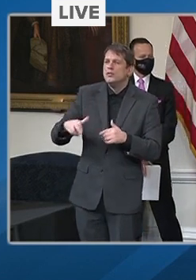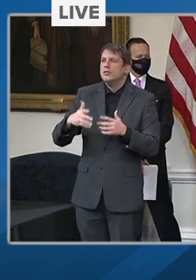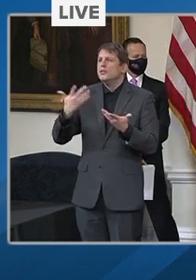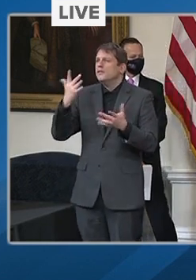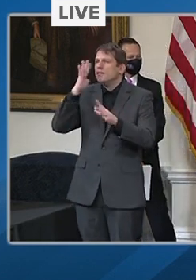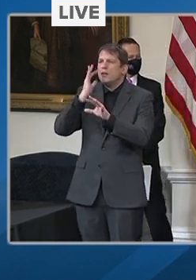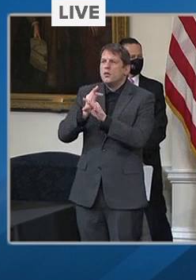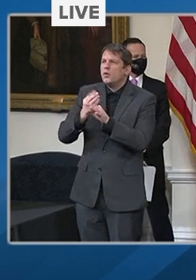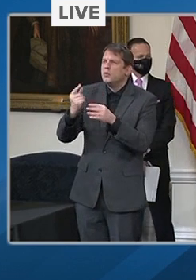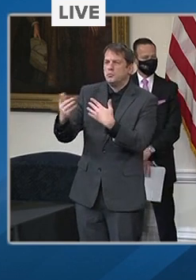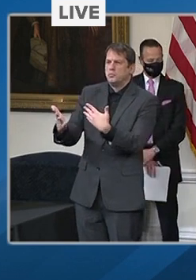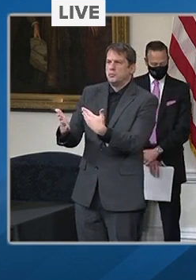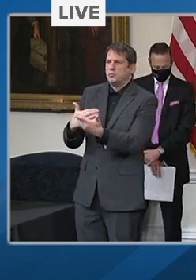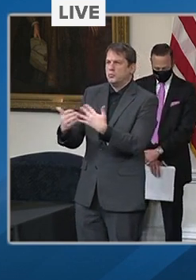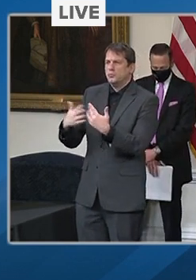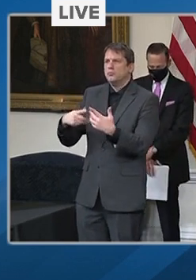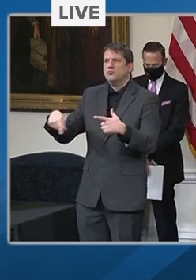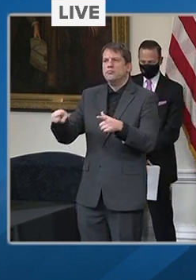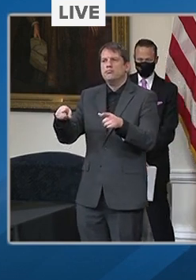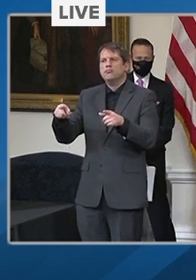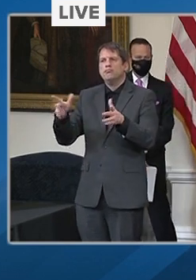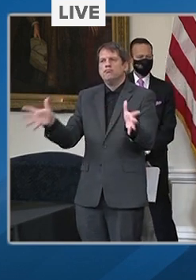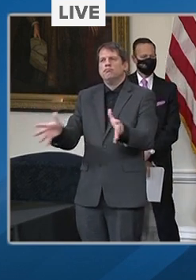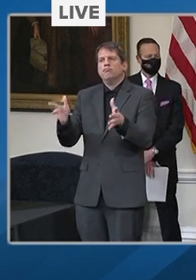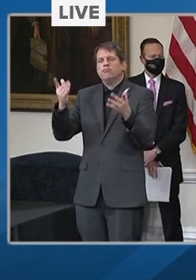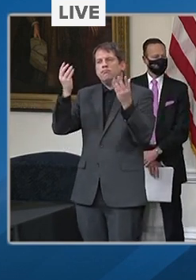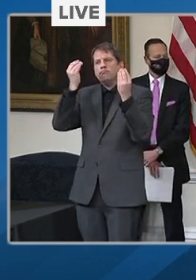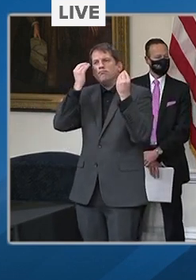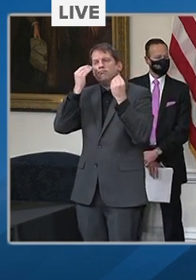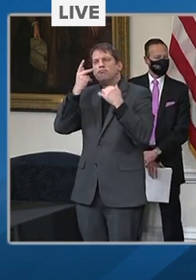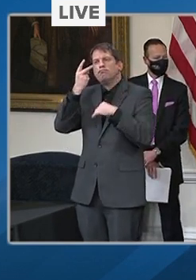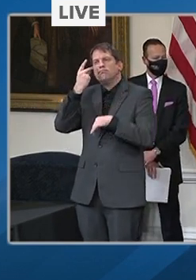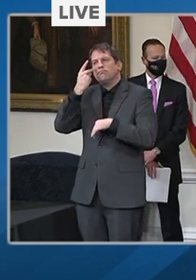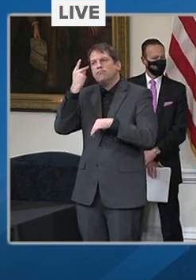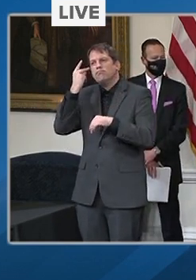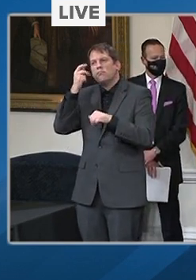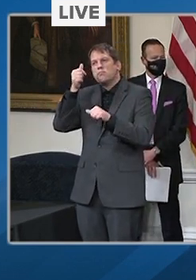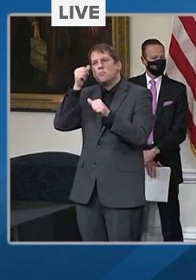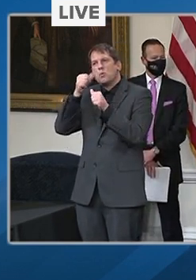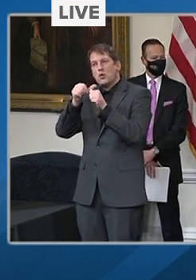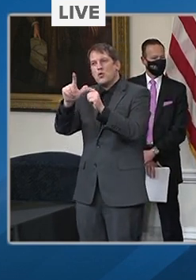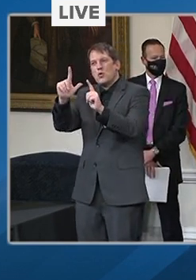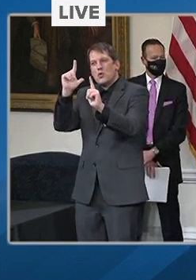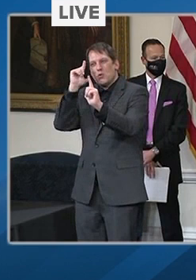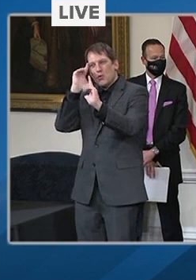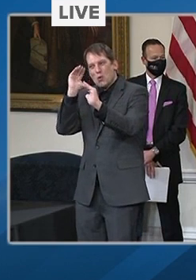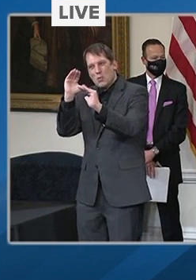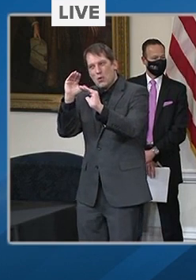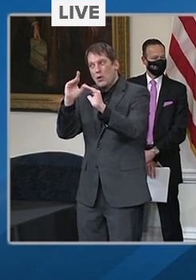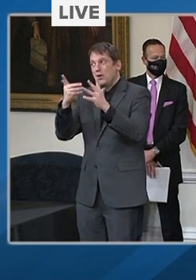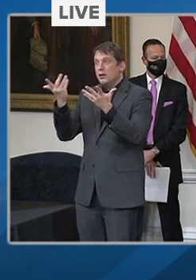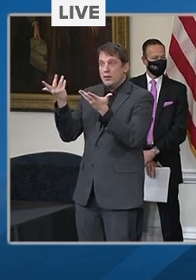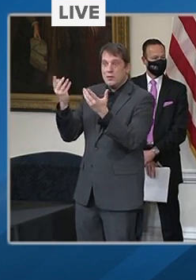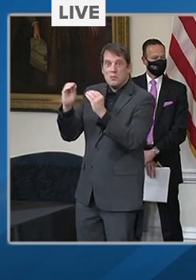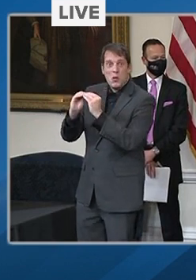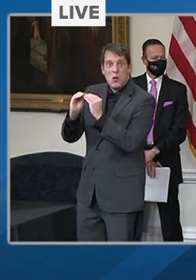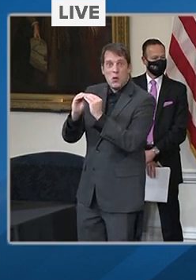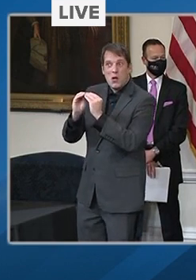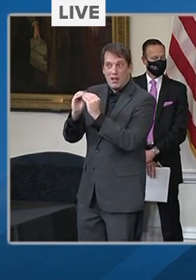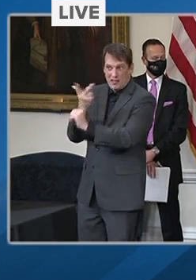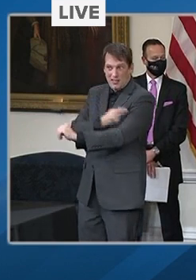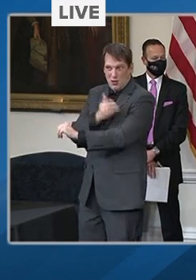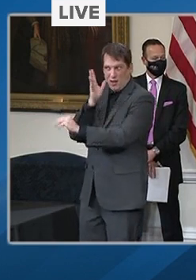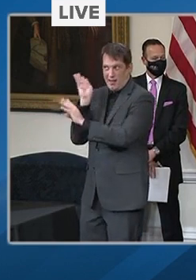reflect on a spirit of hope that more vaccines are on the way, that